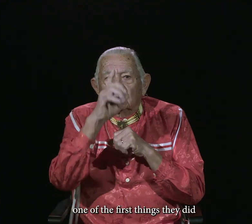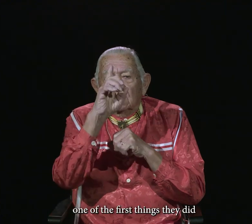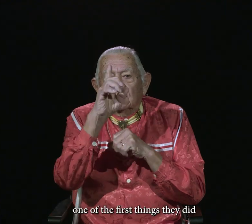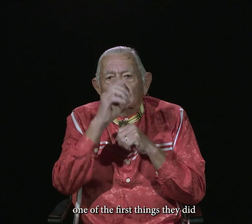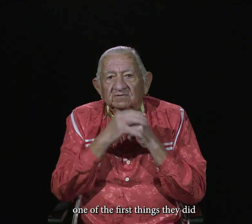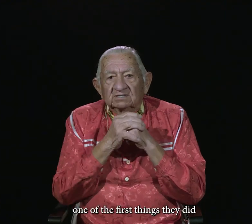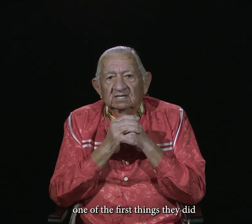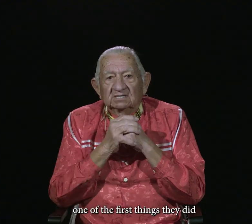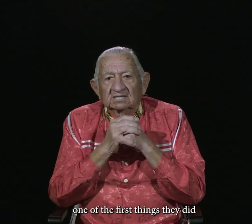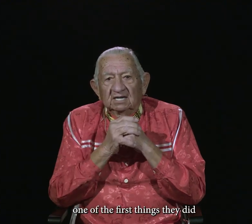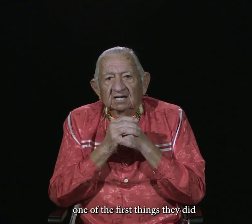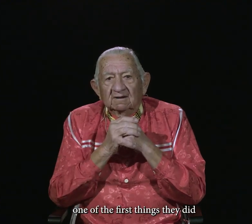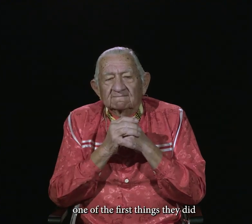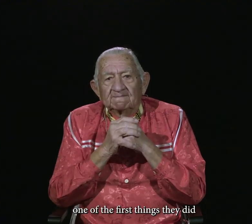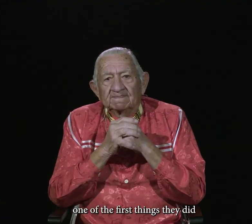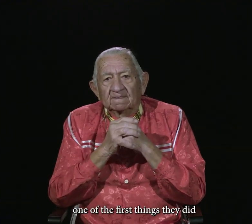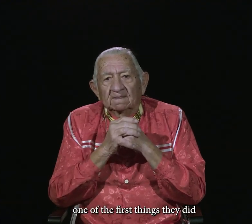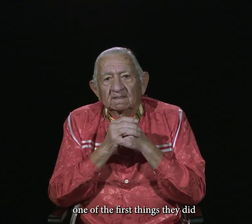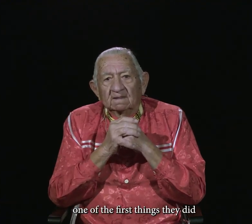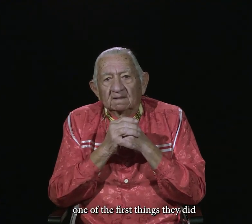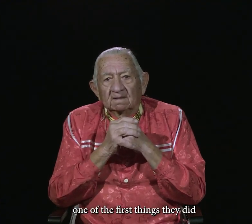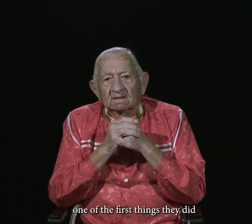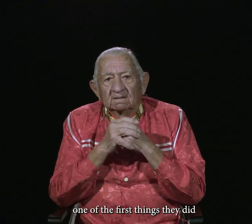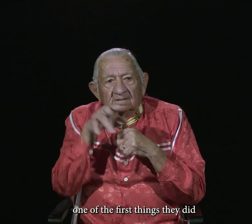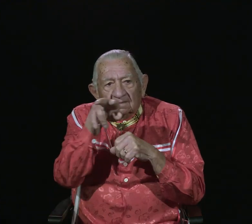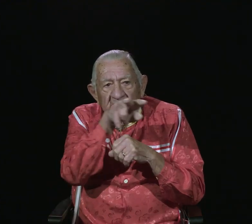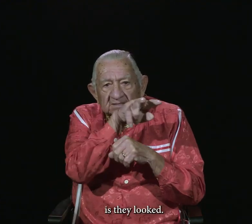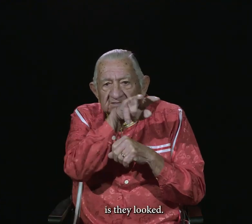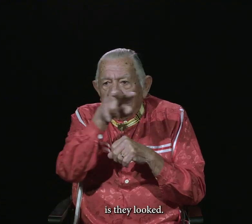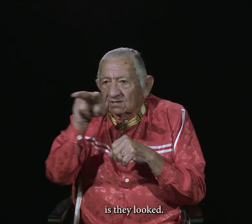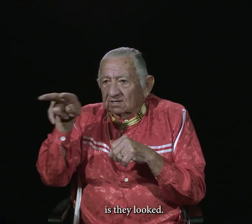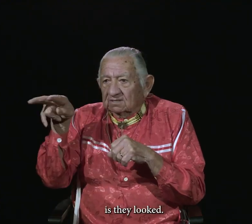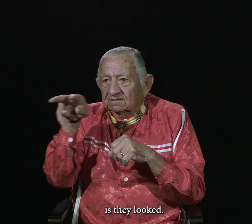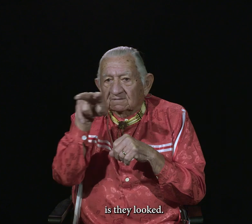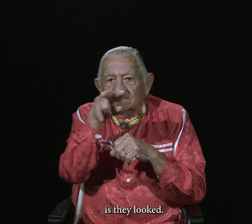One of the first things they did is they looked